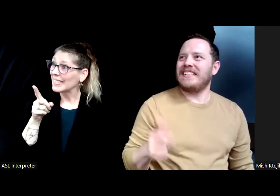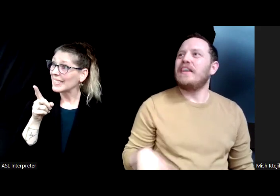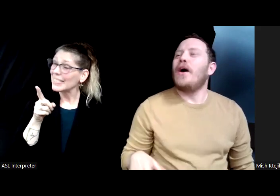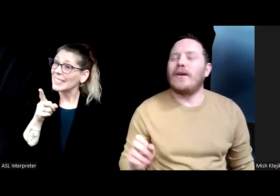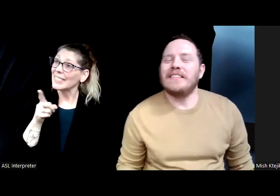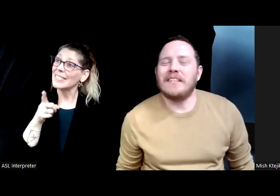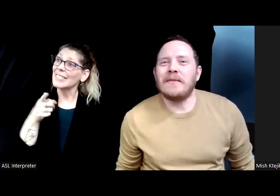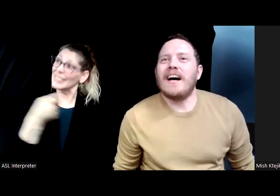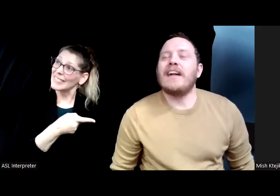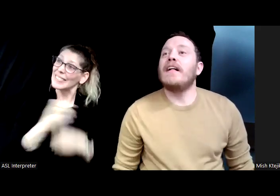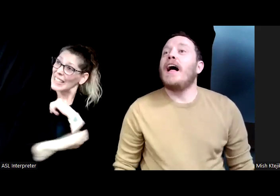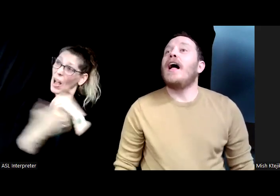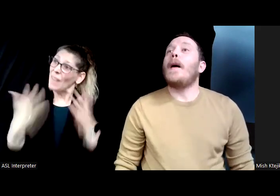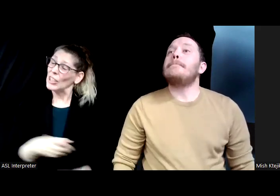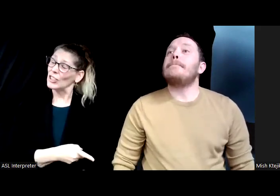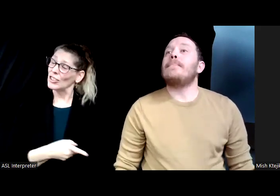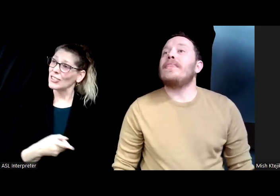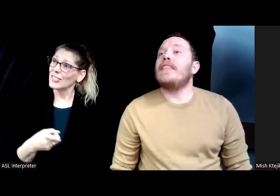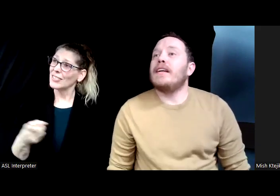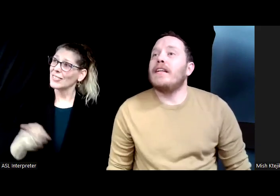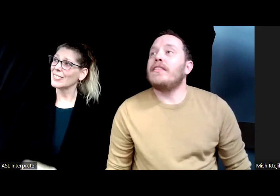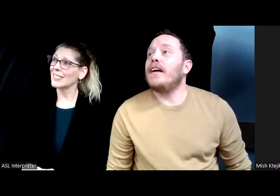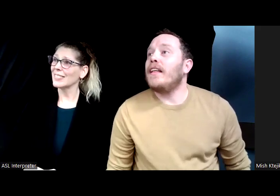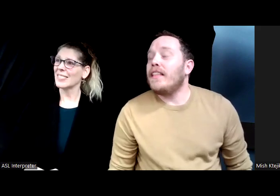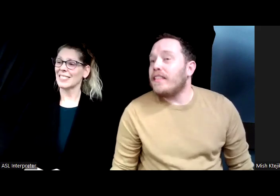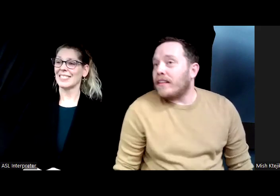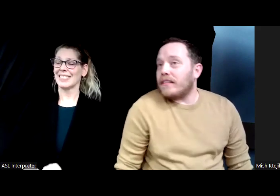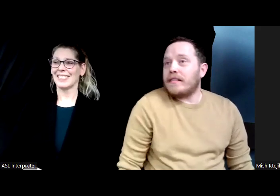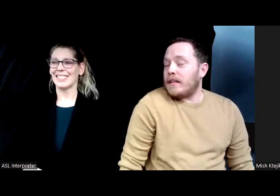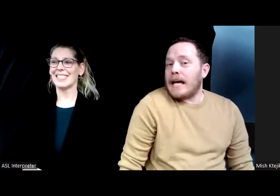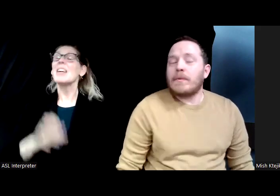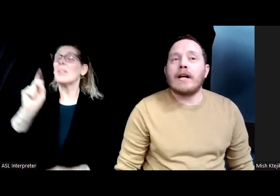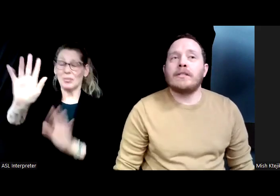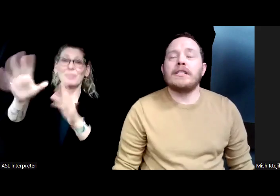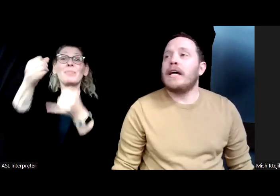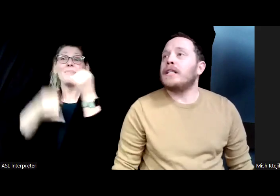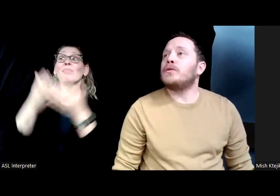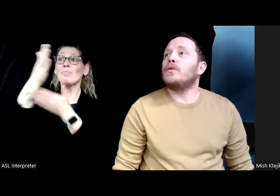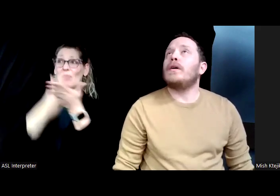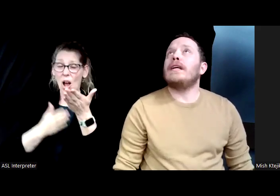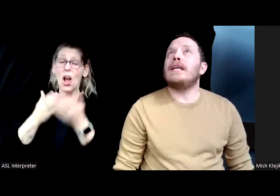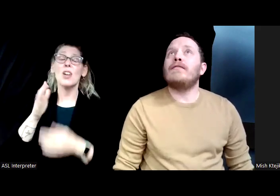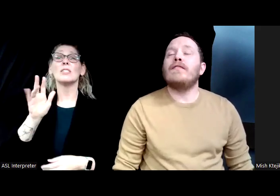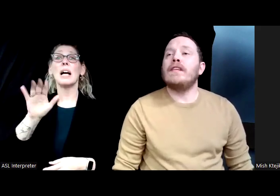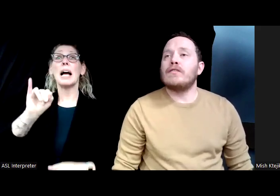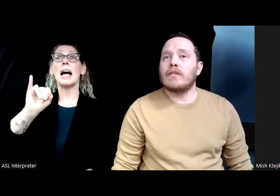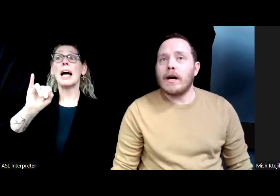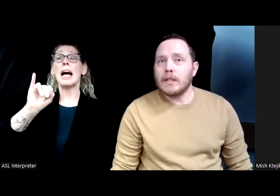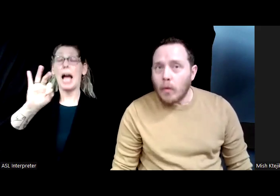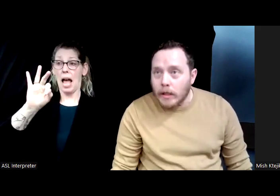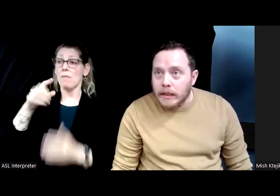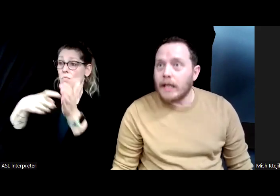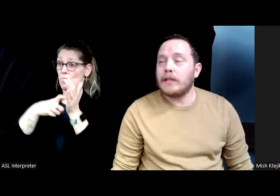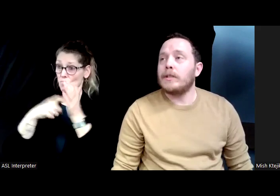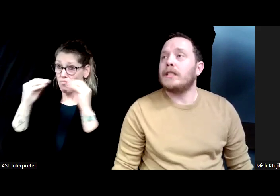Yeah, go ahead, Colleen. Okay. Saying no, Eric, okay, so you're done. The last part I was just saying is, if this